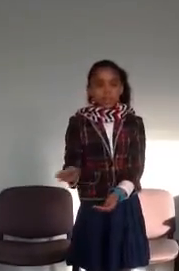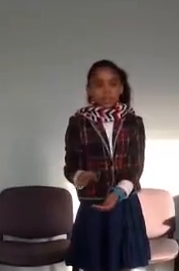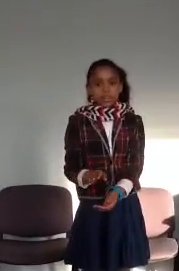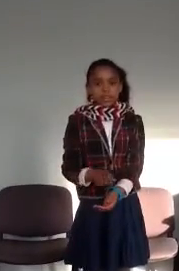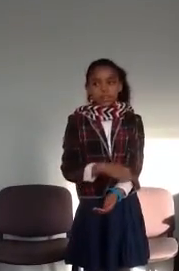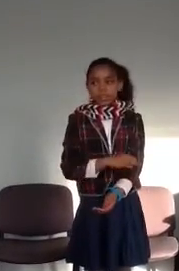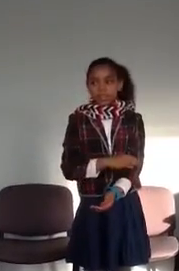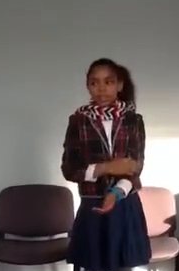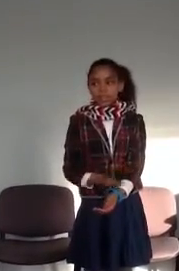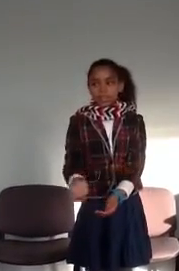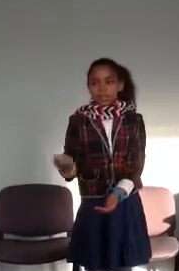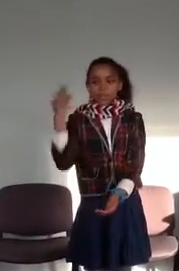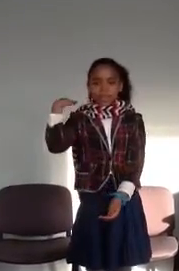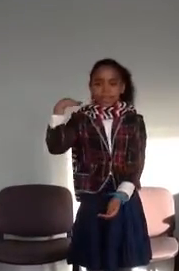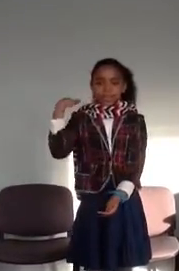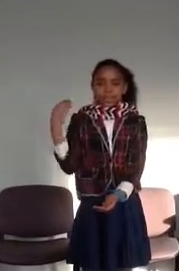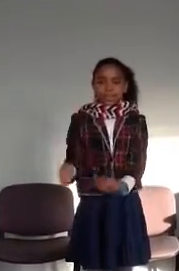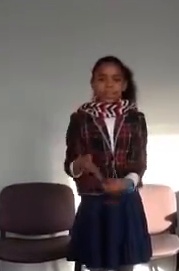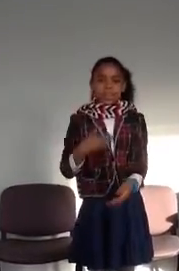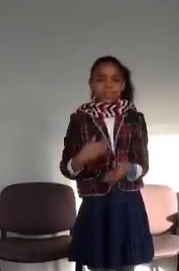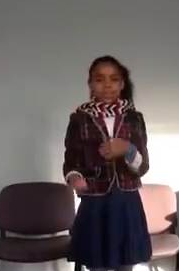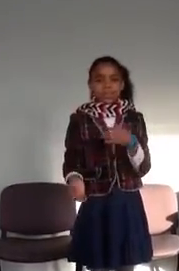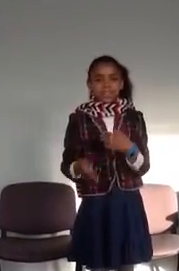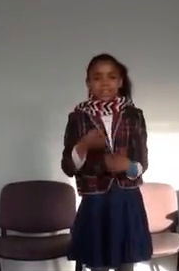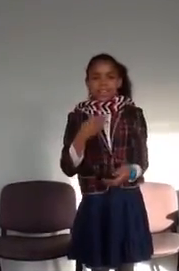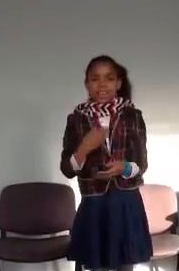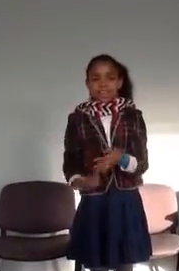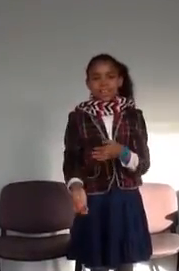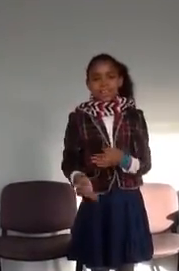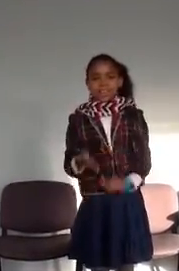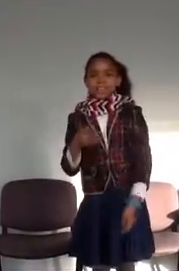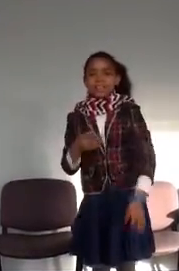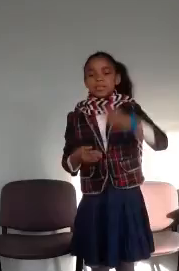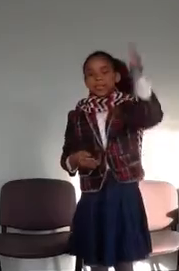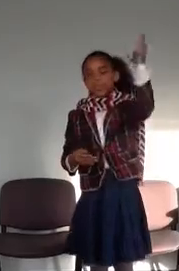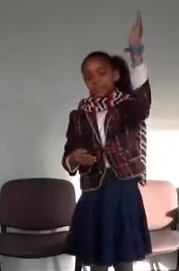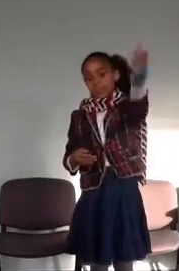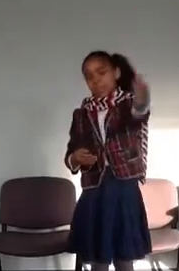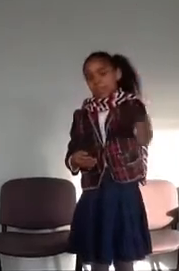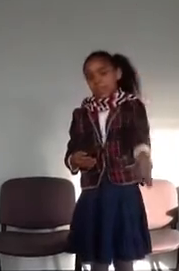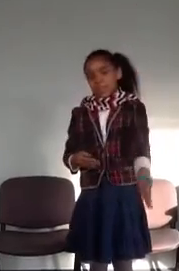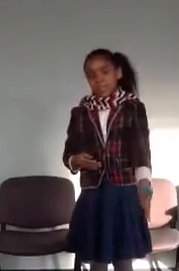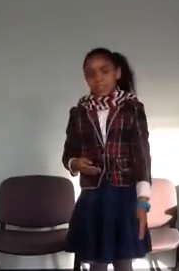Whatever may pass and whatever lies before me,